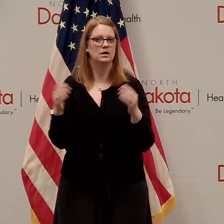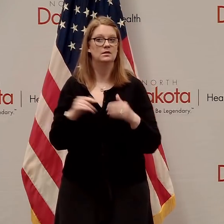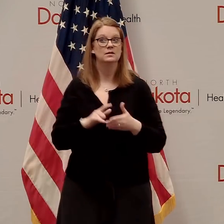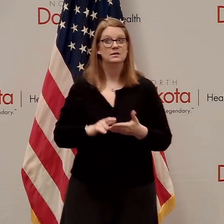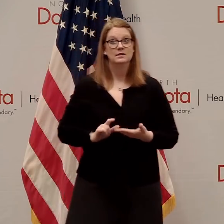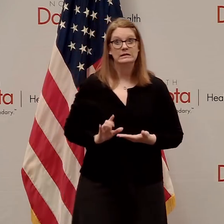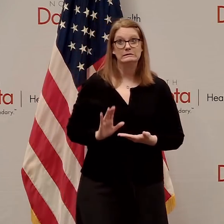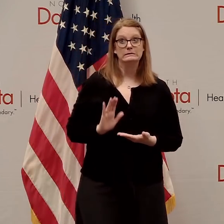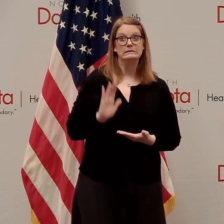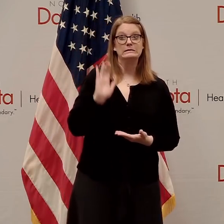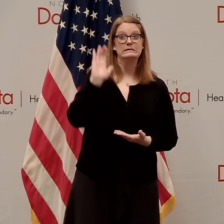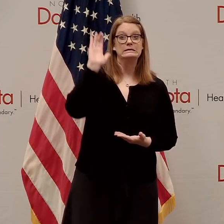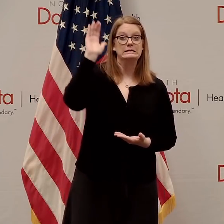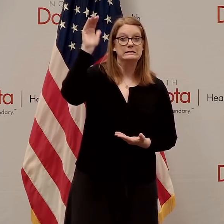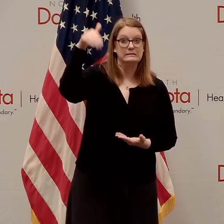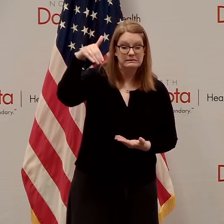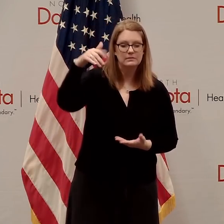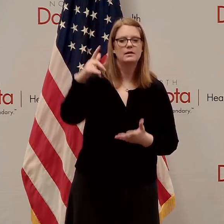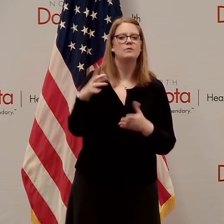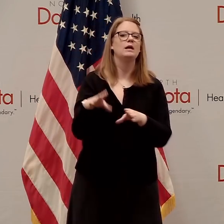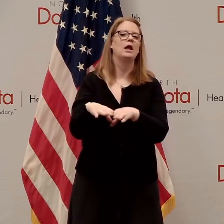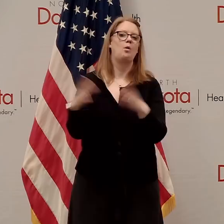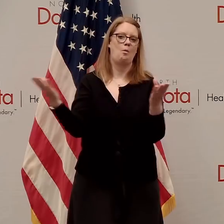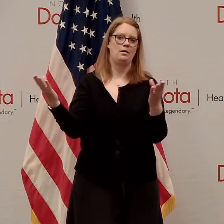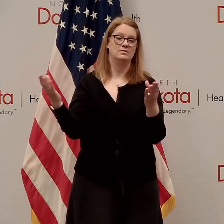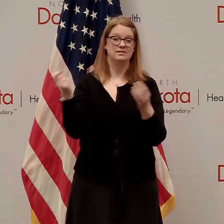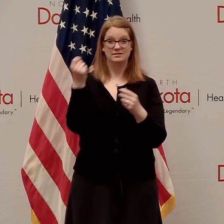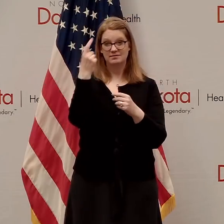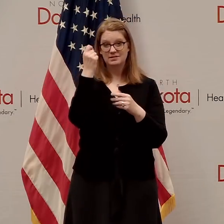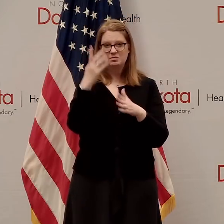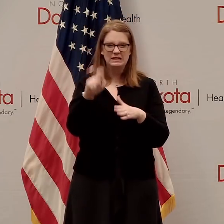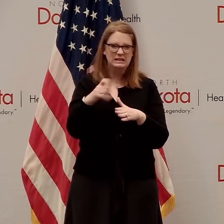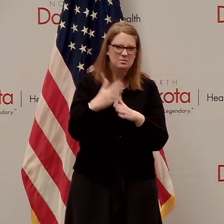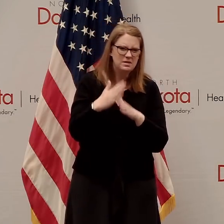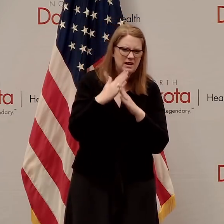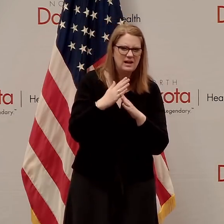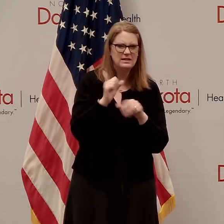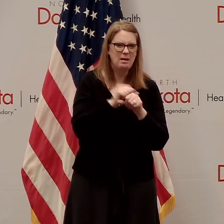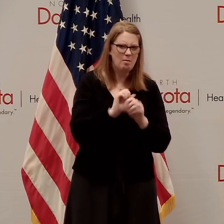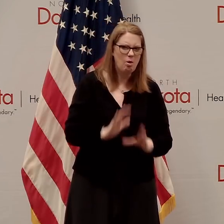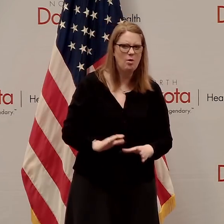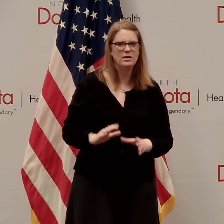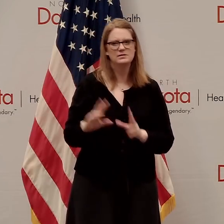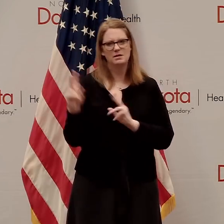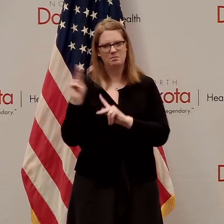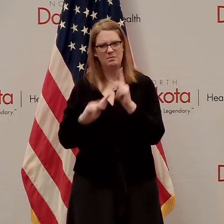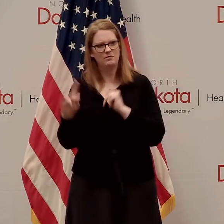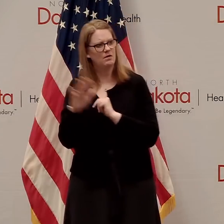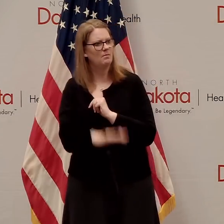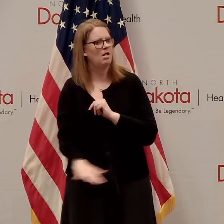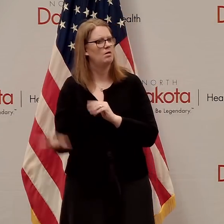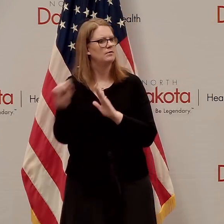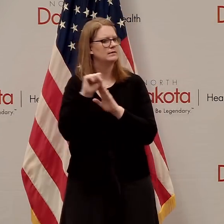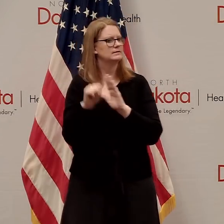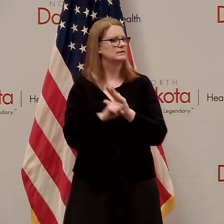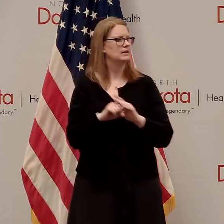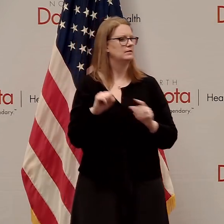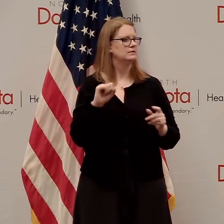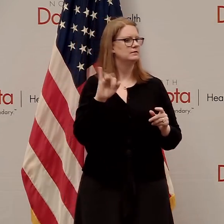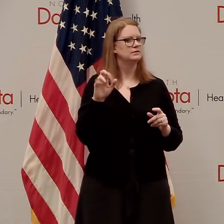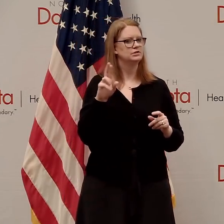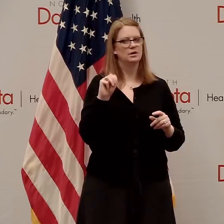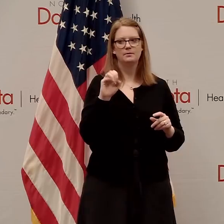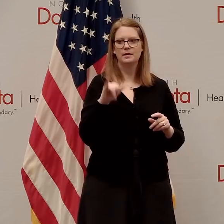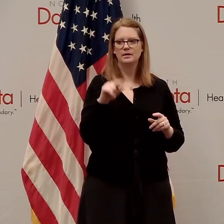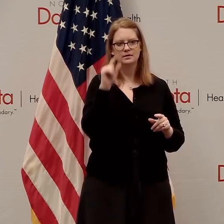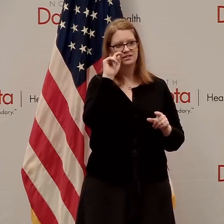then we can be ready to go and do that in a way where we can protect employees and citizens and everybody in our state. Jeremy? First, go